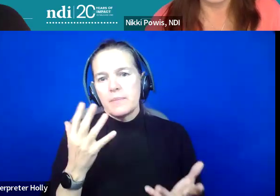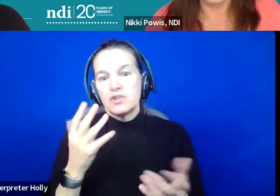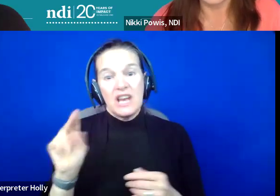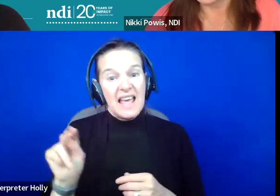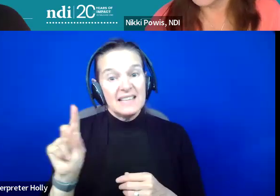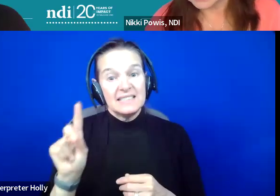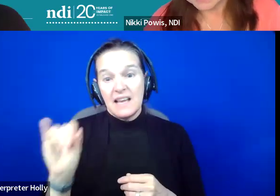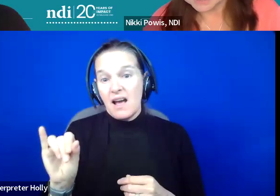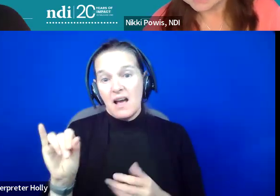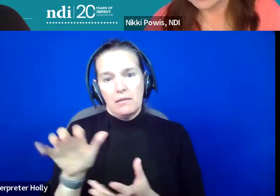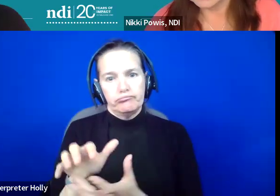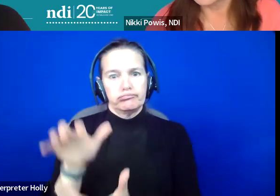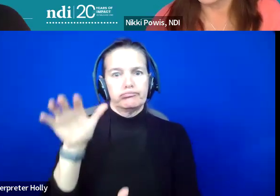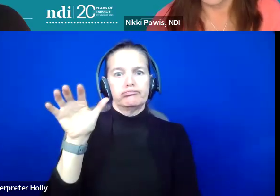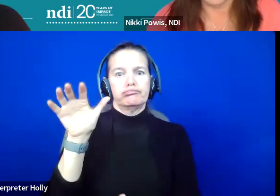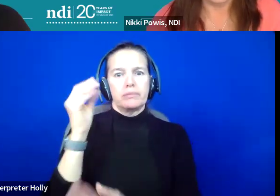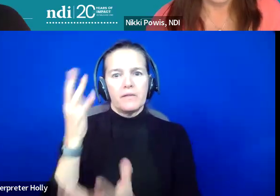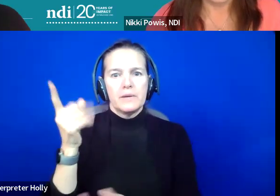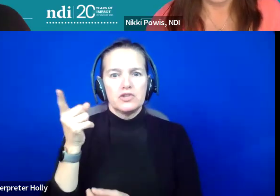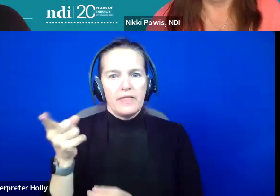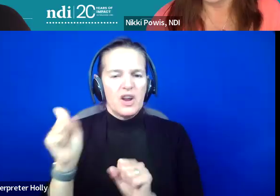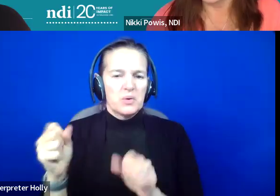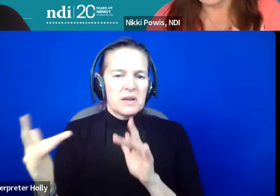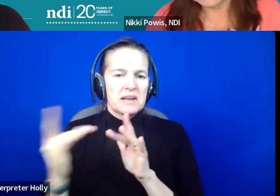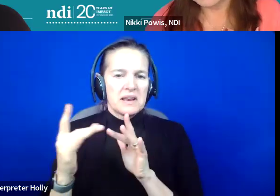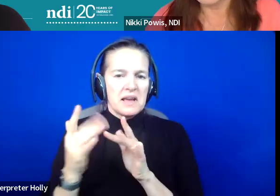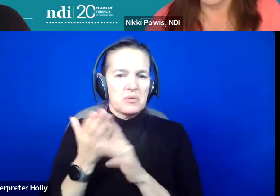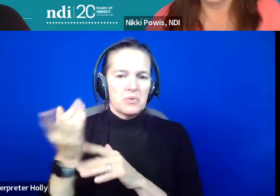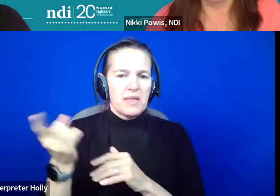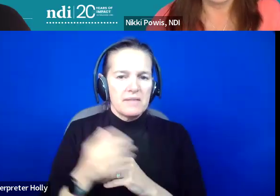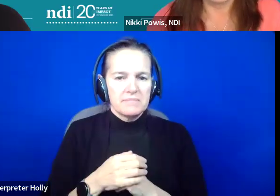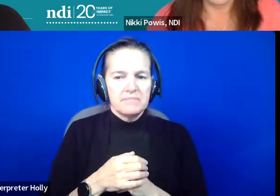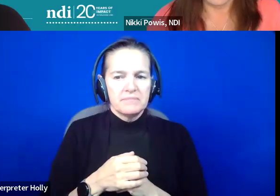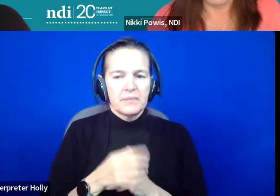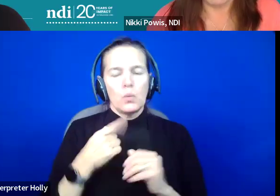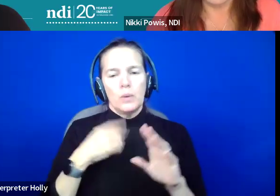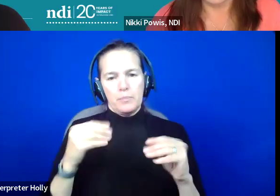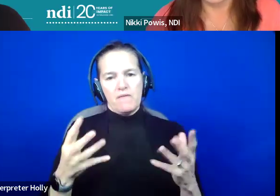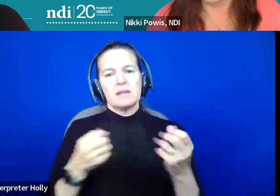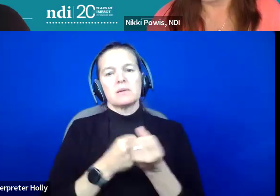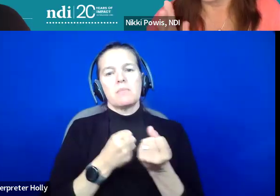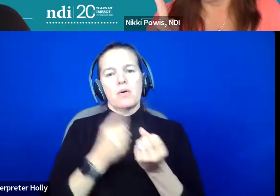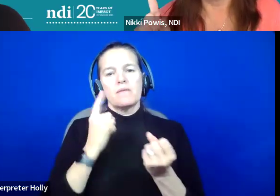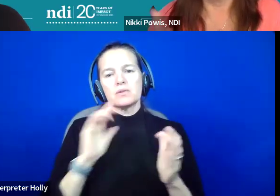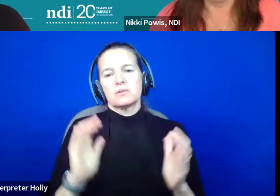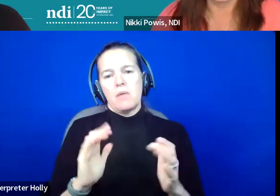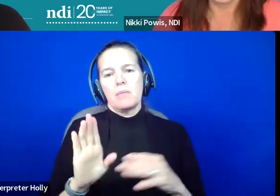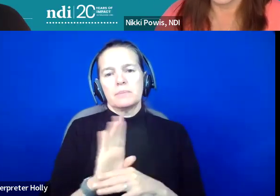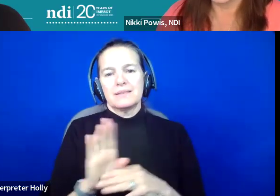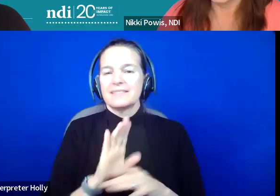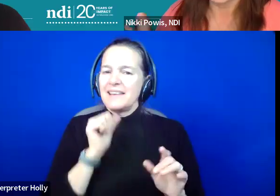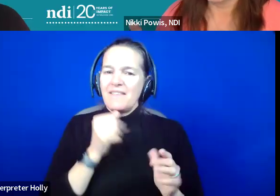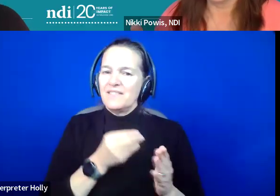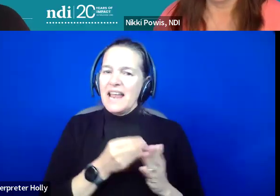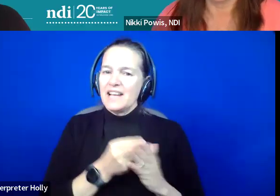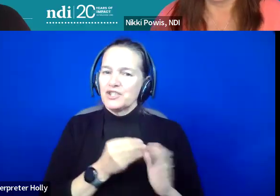of resources there. You can connect with us through that. We do provide support for small businesses, not financial. I will